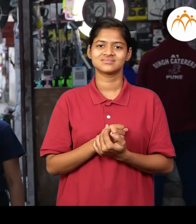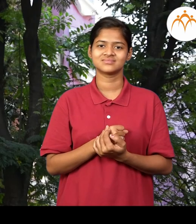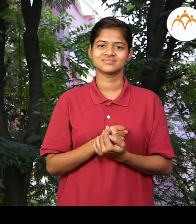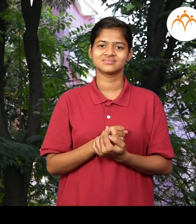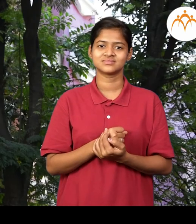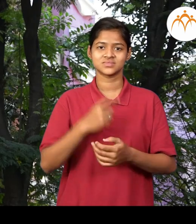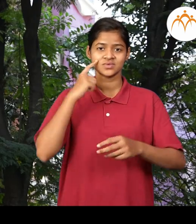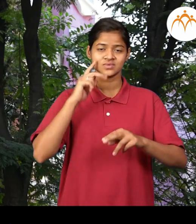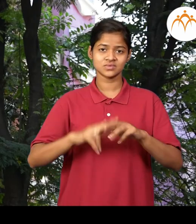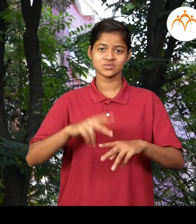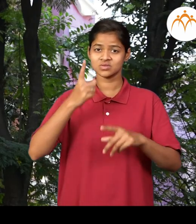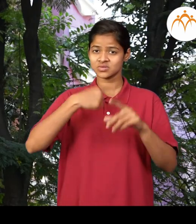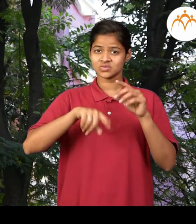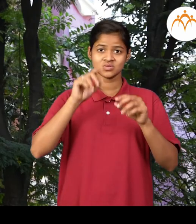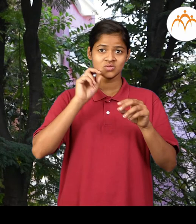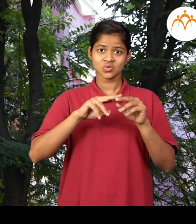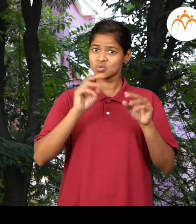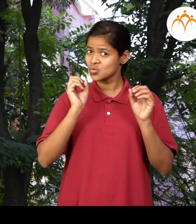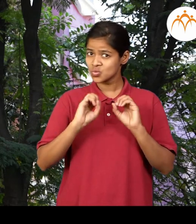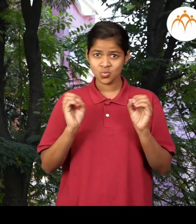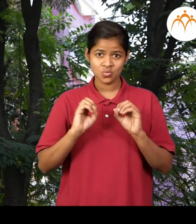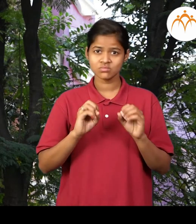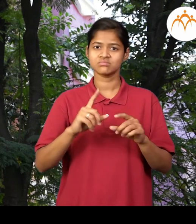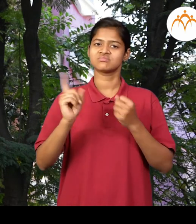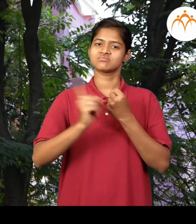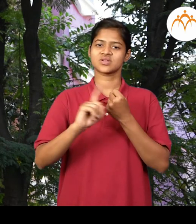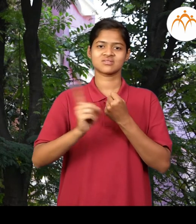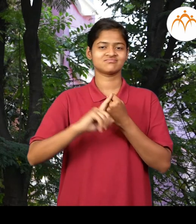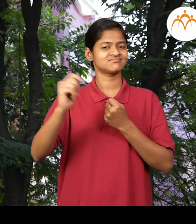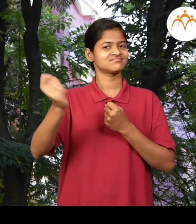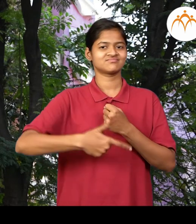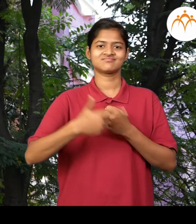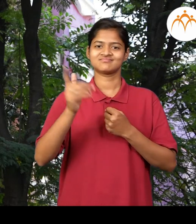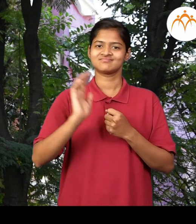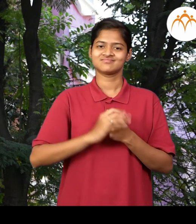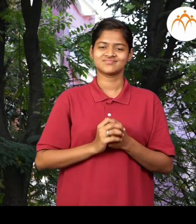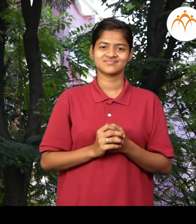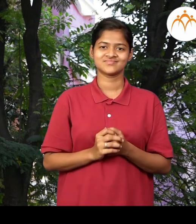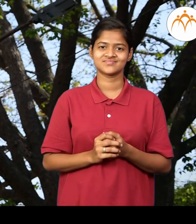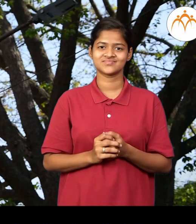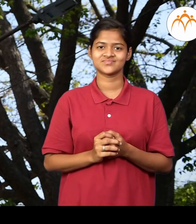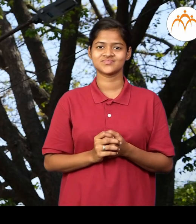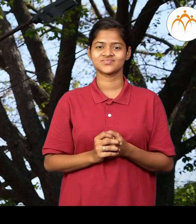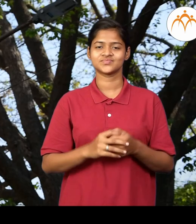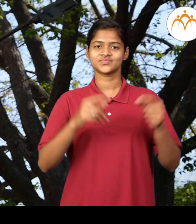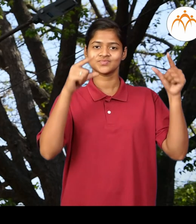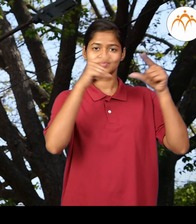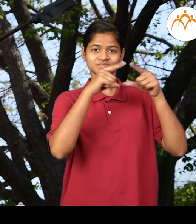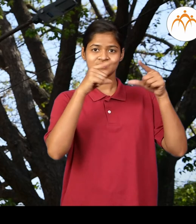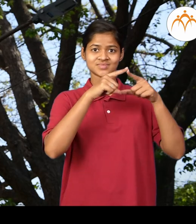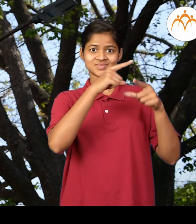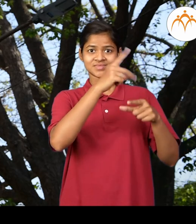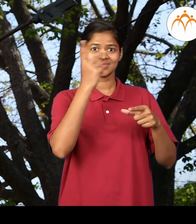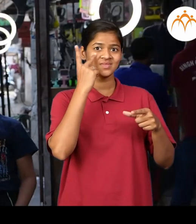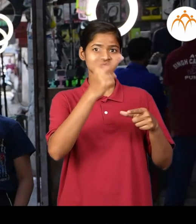signs are drawn inside a circle and some inside a triangle. We have